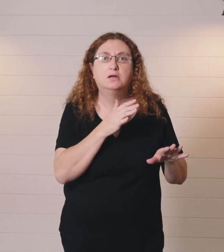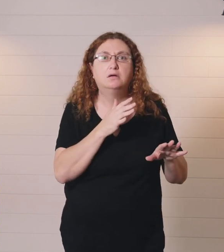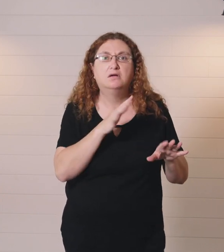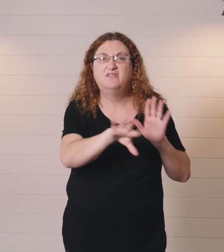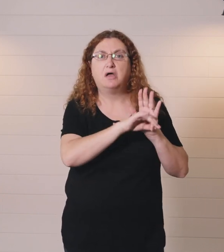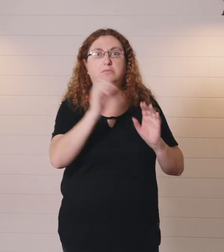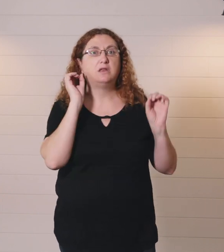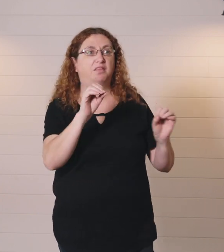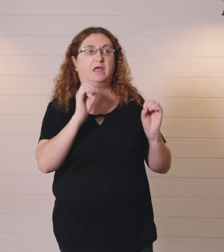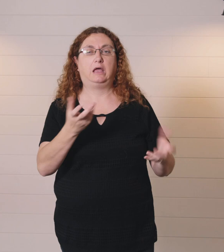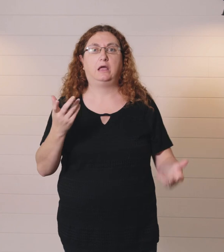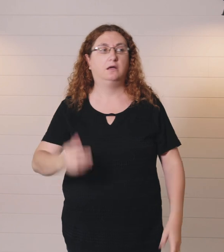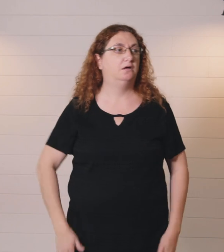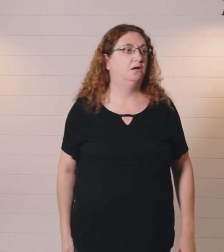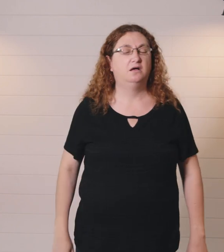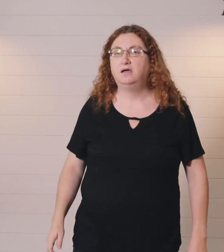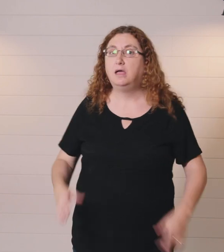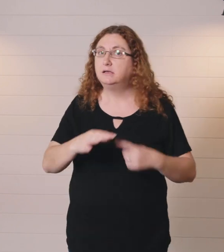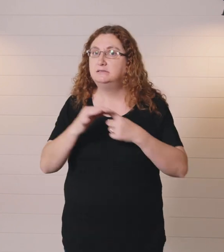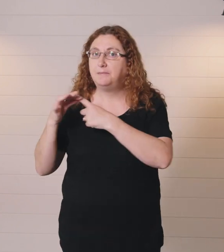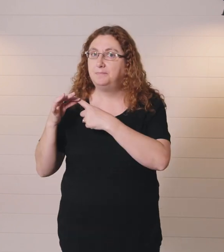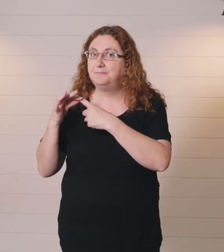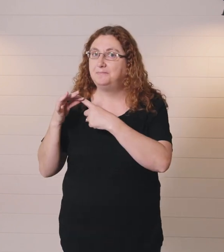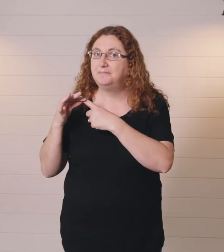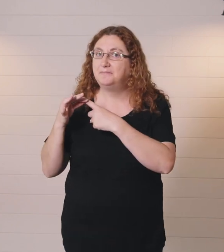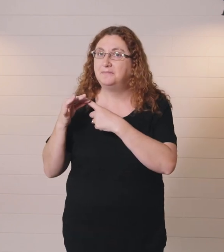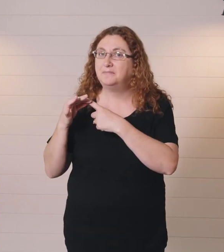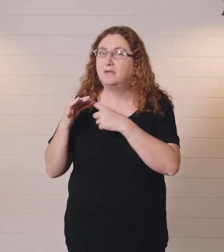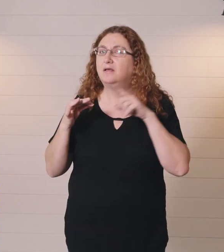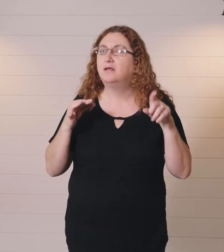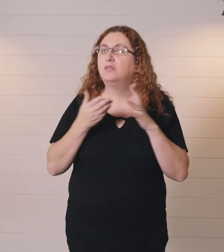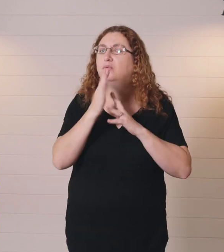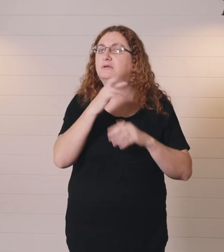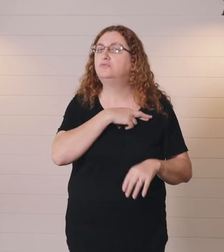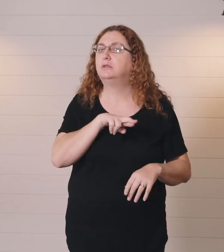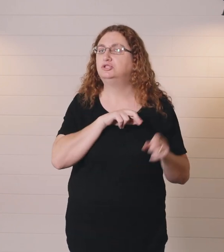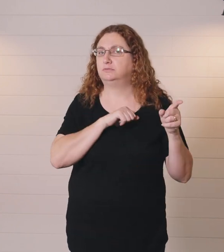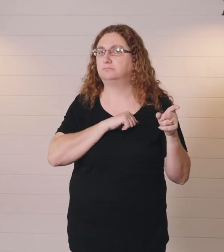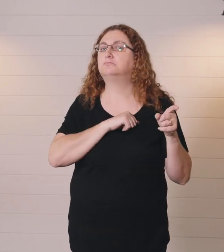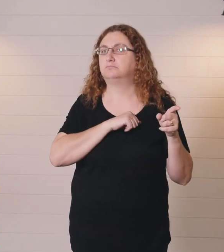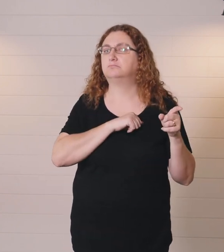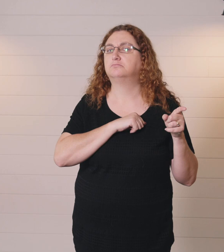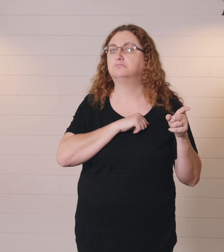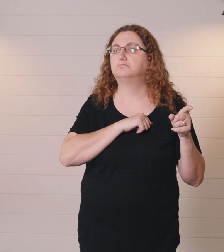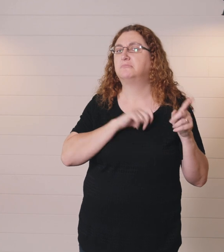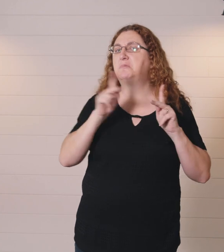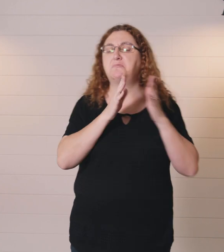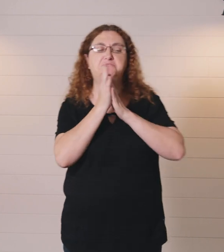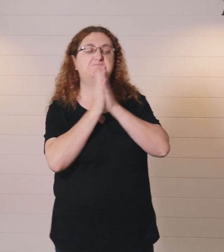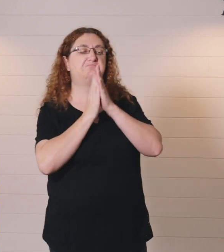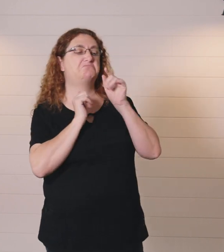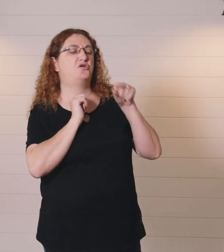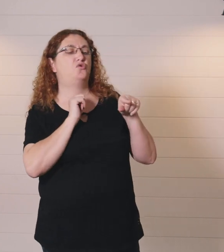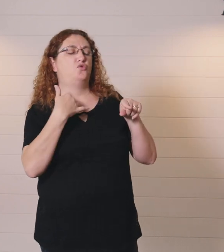could discredit him before the king, except perhaps in his religious practices. They took note that